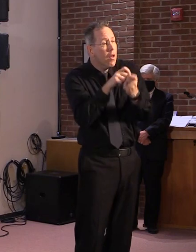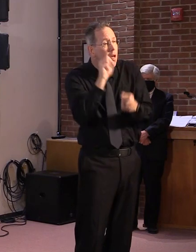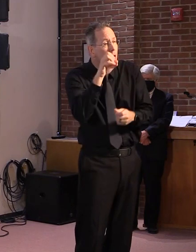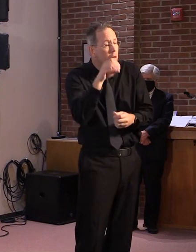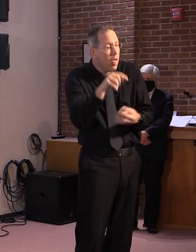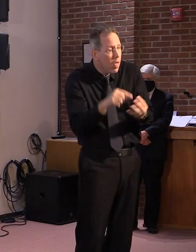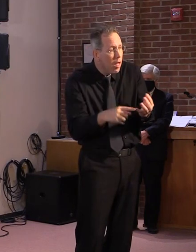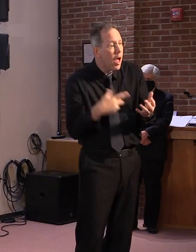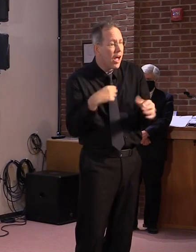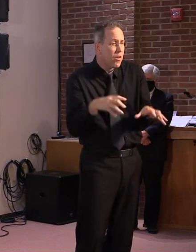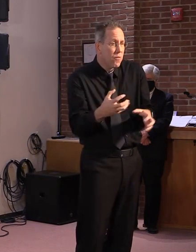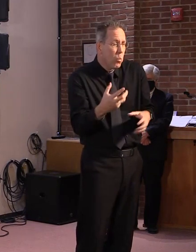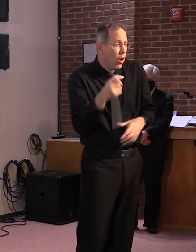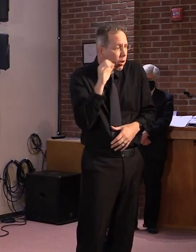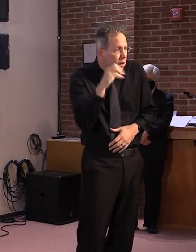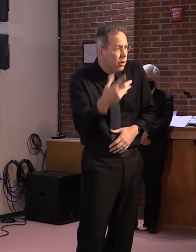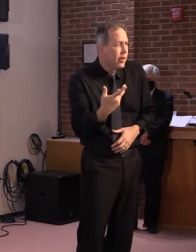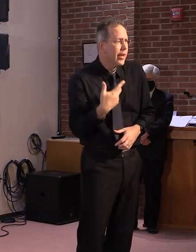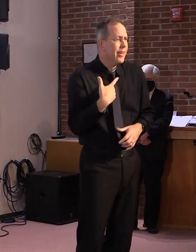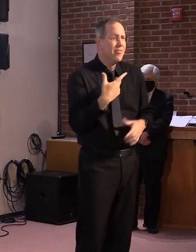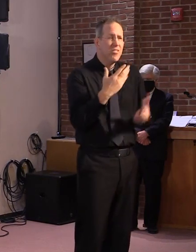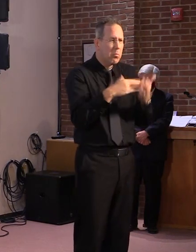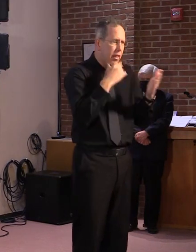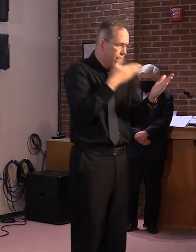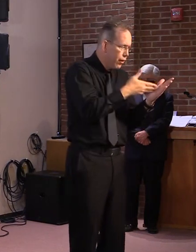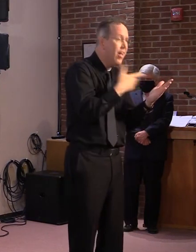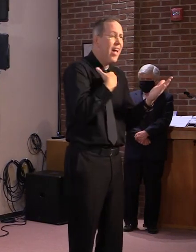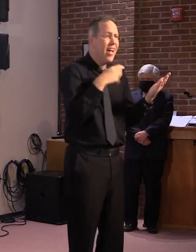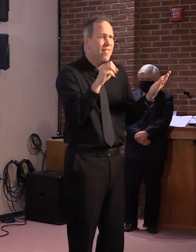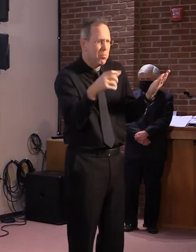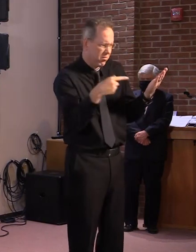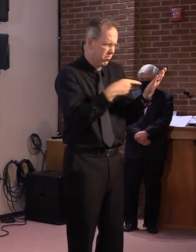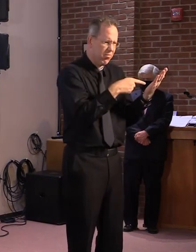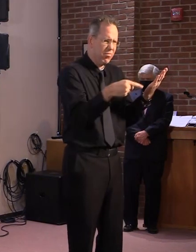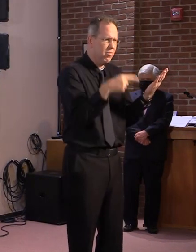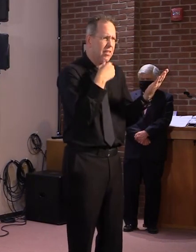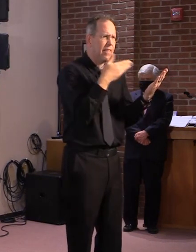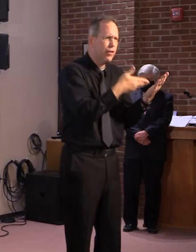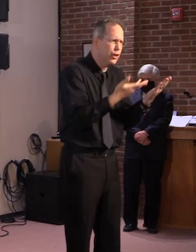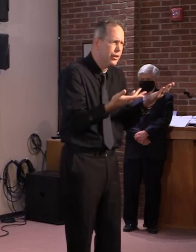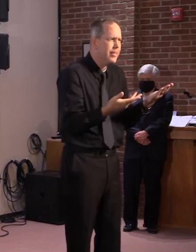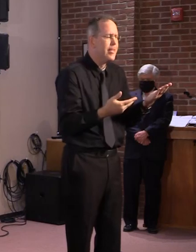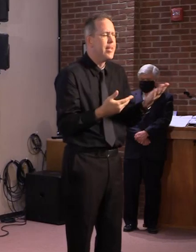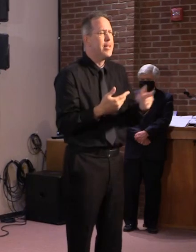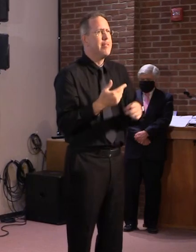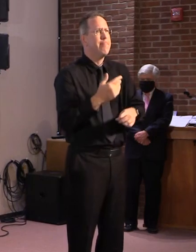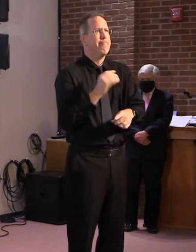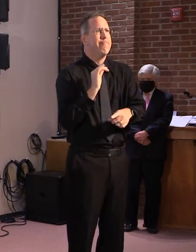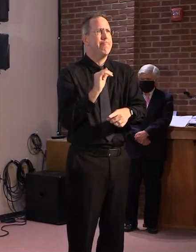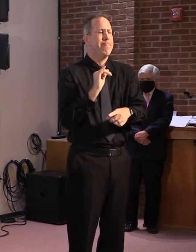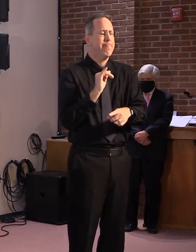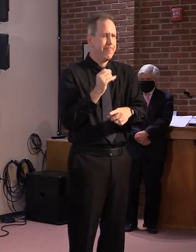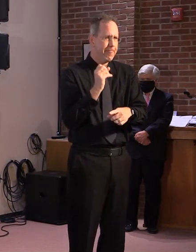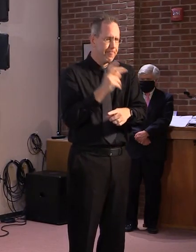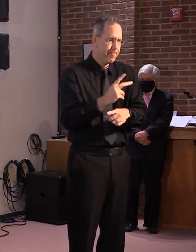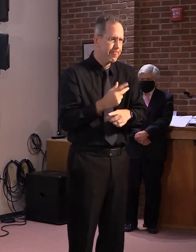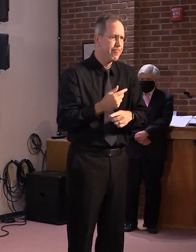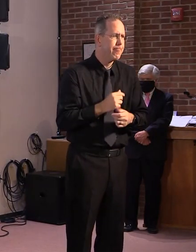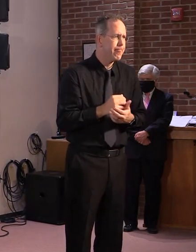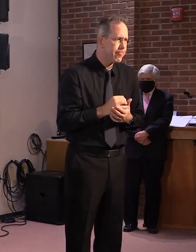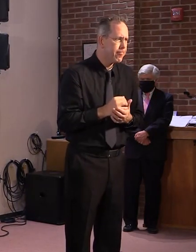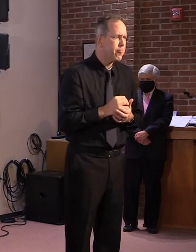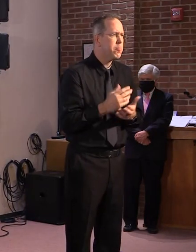there. If you're okay with it, I'd love to take it offline. We'll get you some guidance on what you're asking